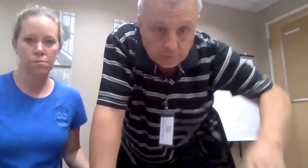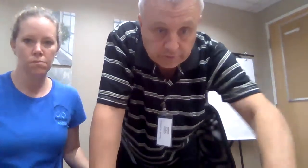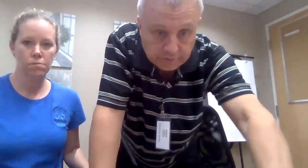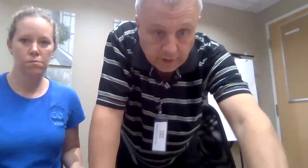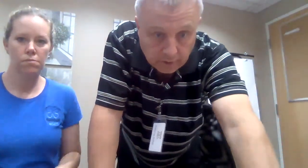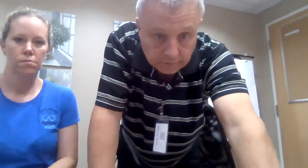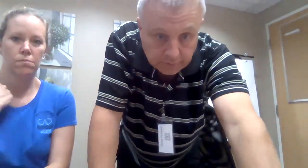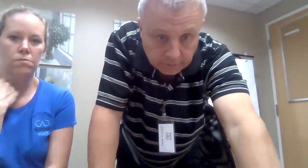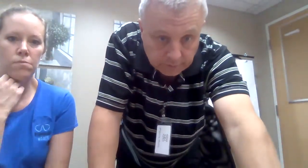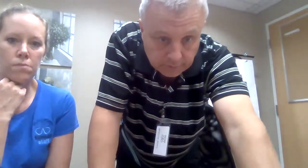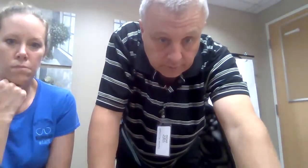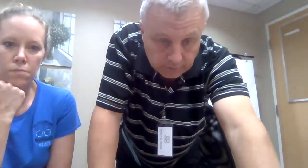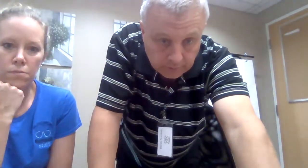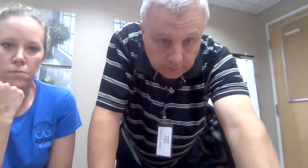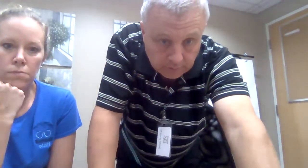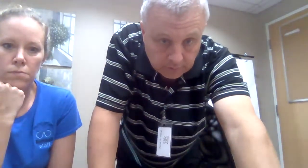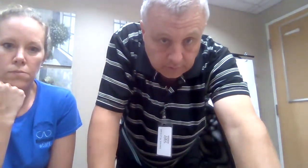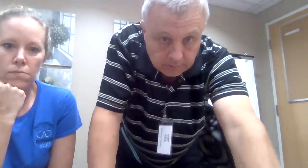Let's hope there's sound.